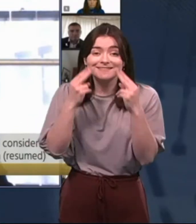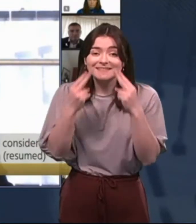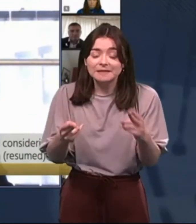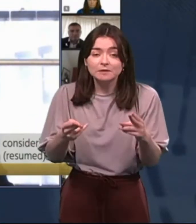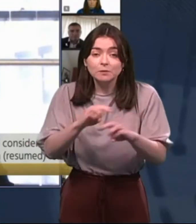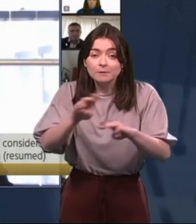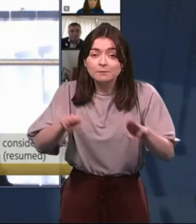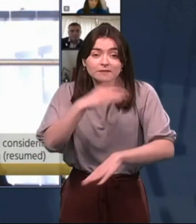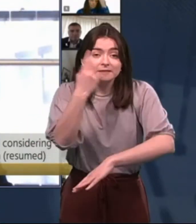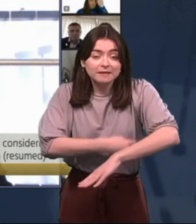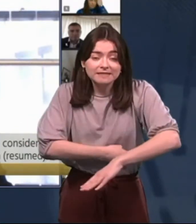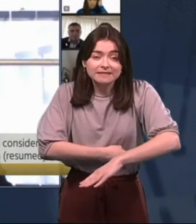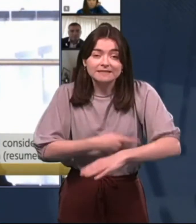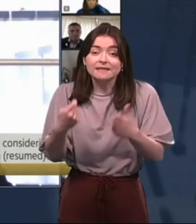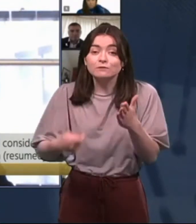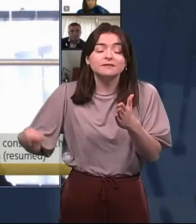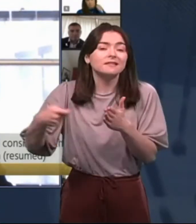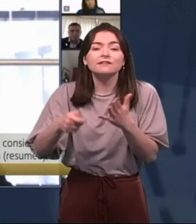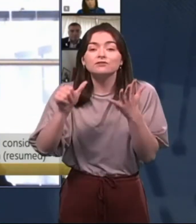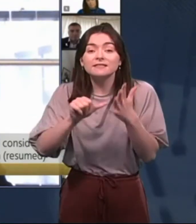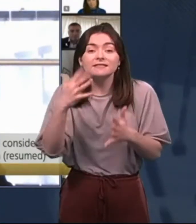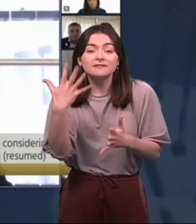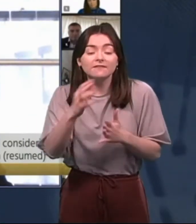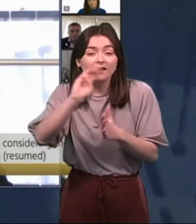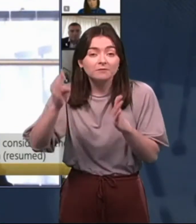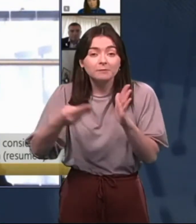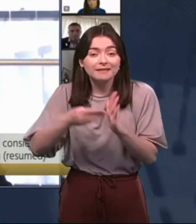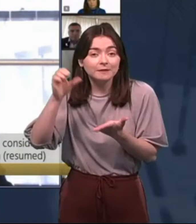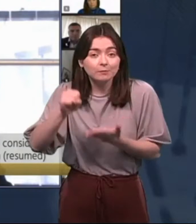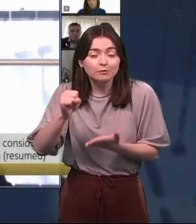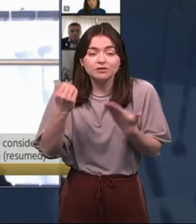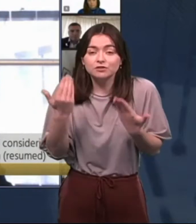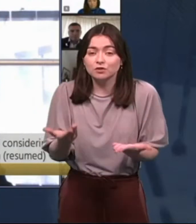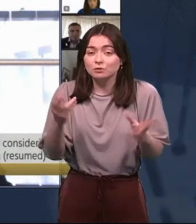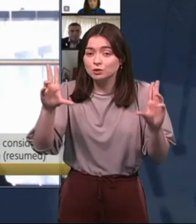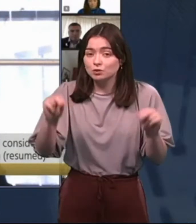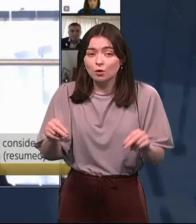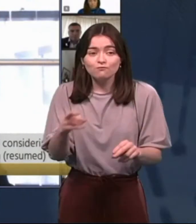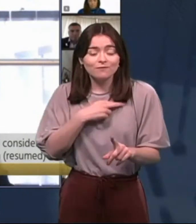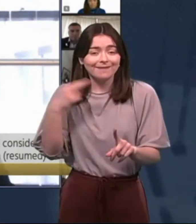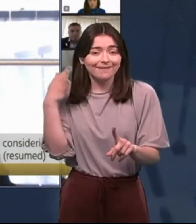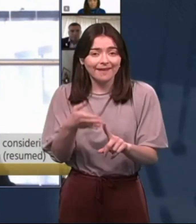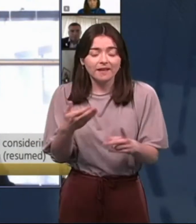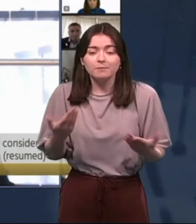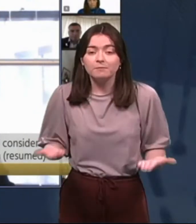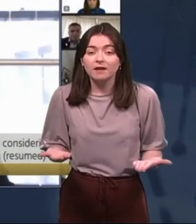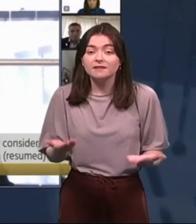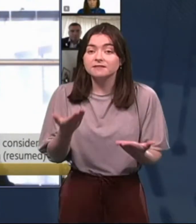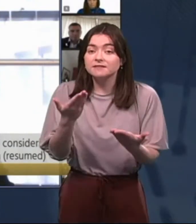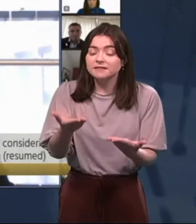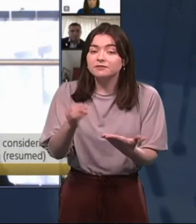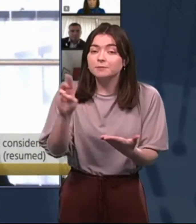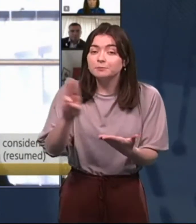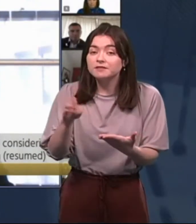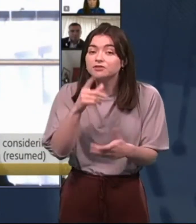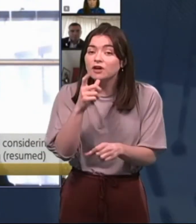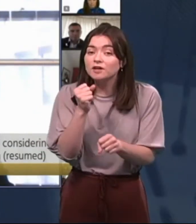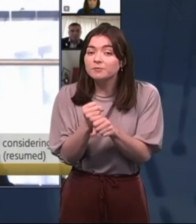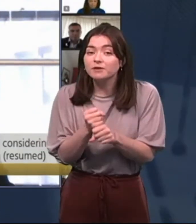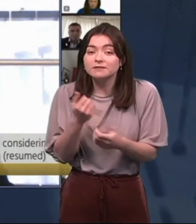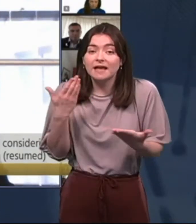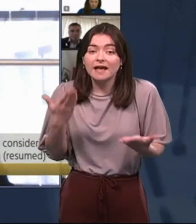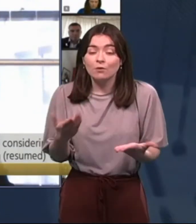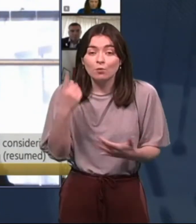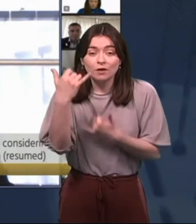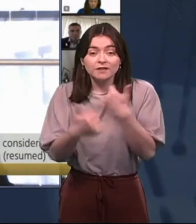this country. And there was an additional 65 million in the budget. So there is no actual intention. And hearing Peter speak about how a year after